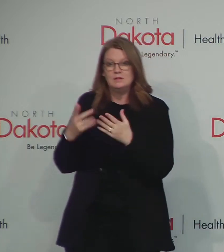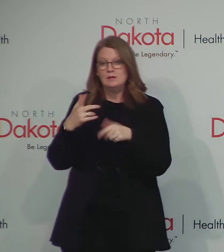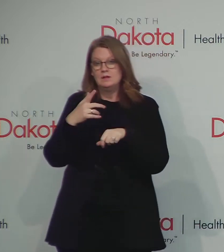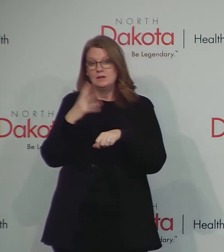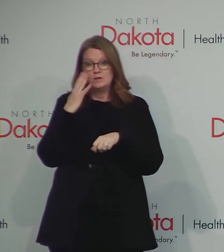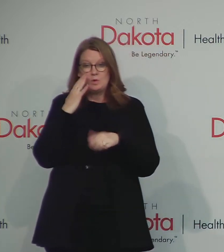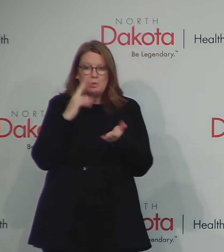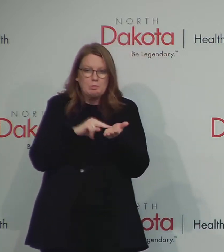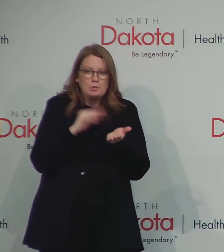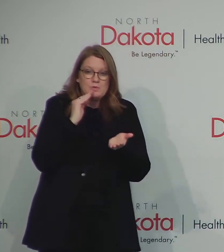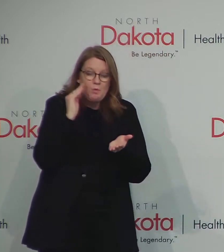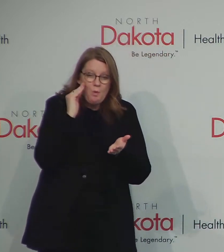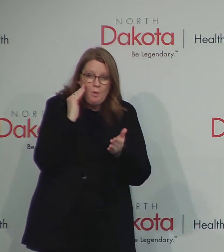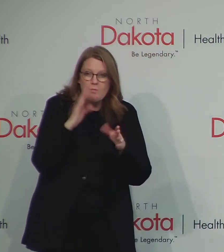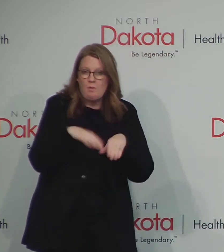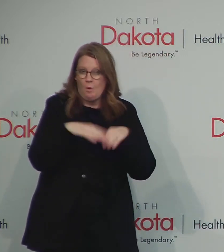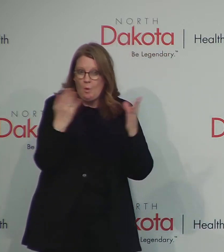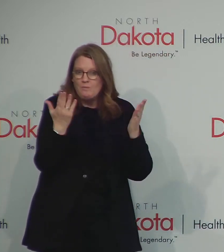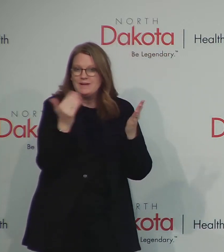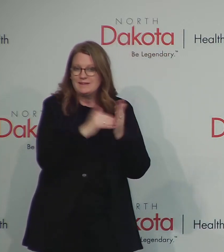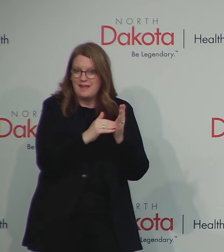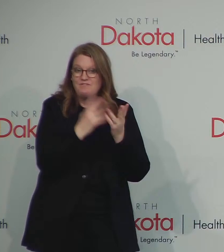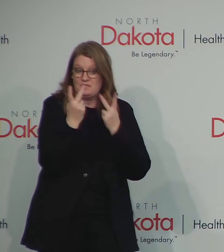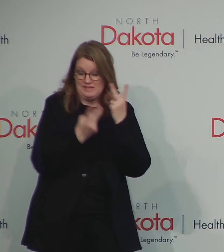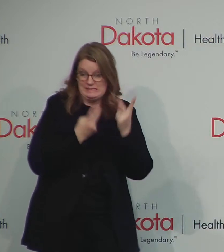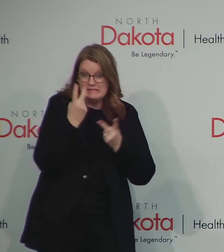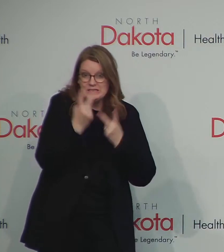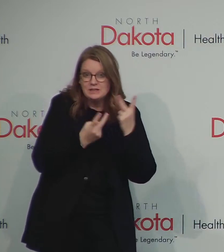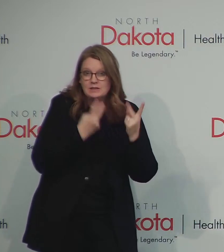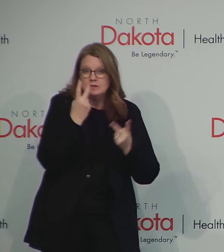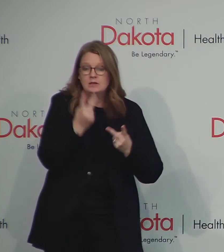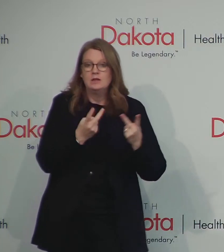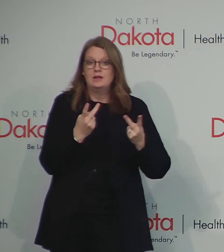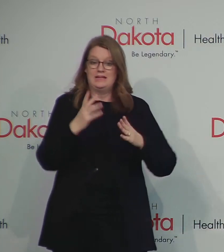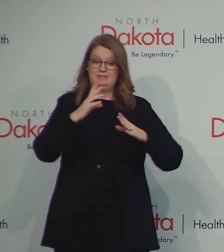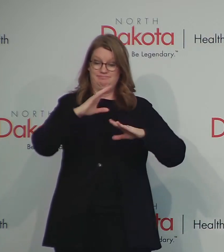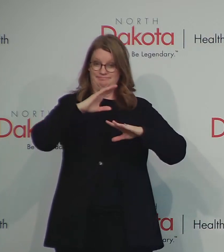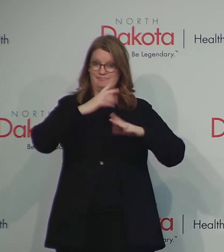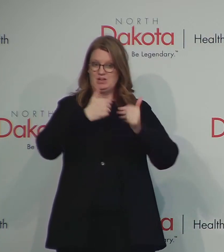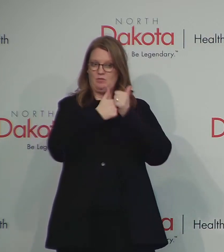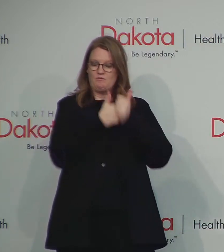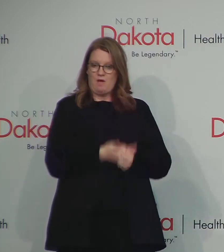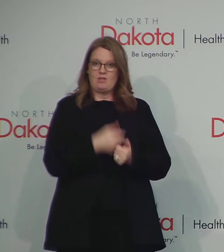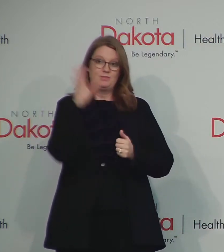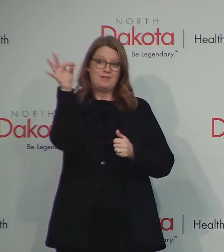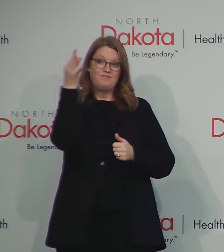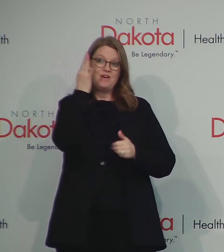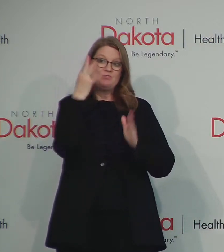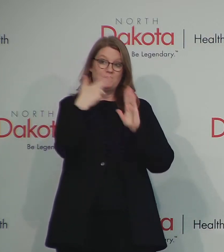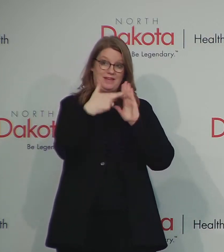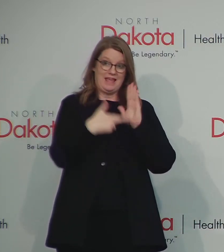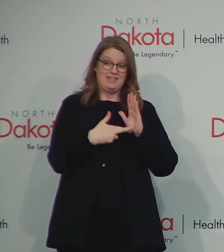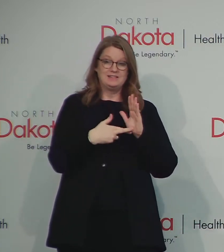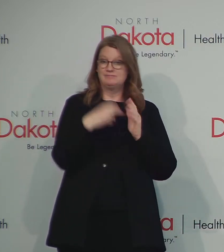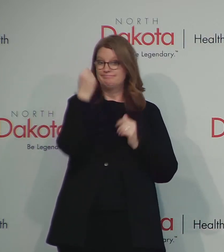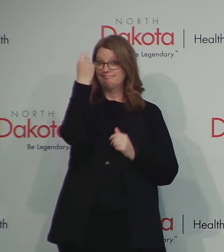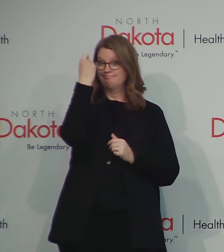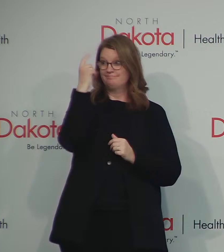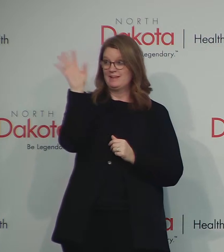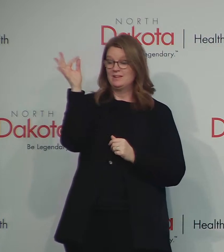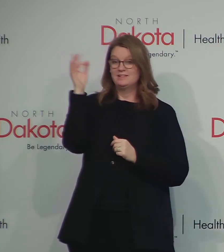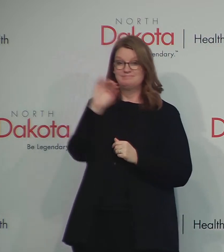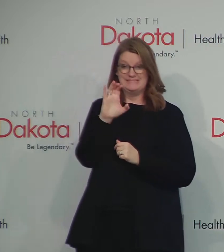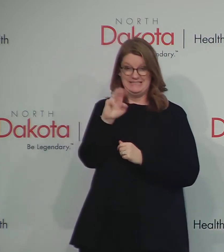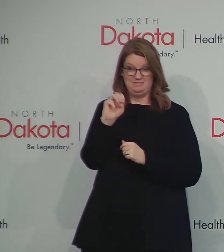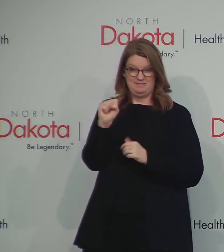visitation back open again in meeting the federal guidelines, which we're controlling skilled nursing